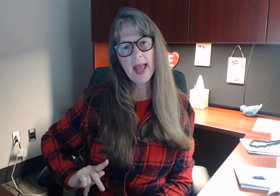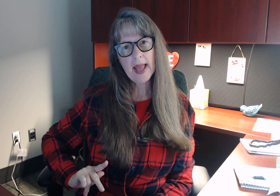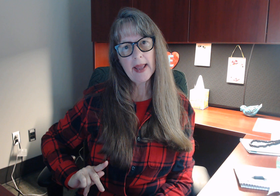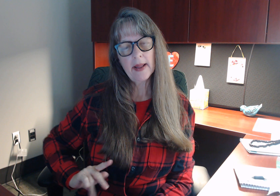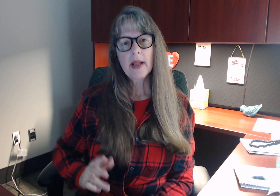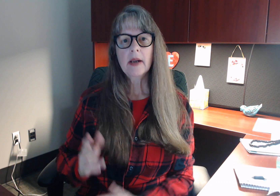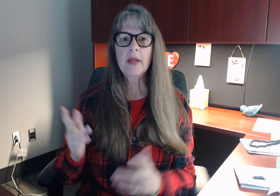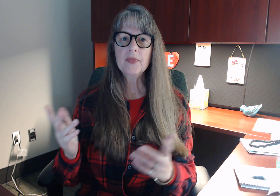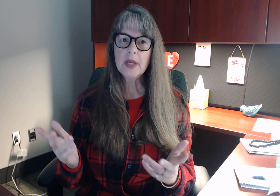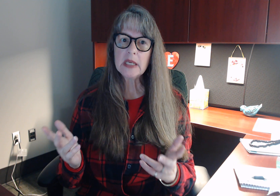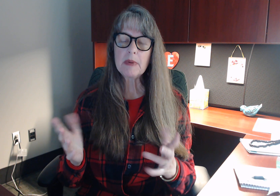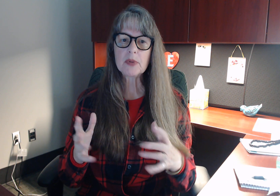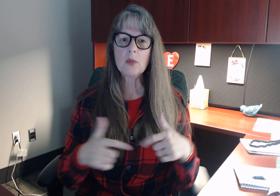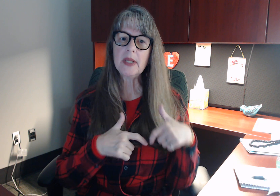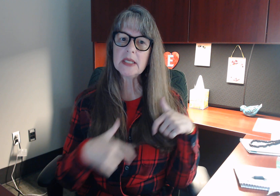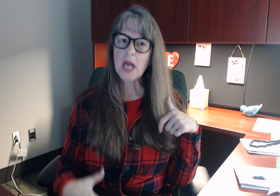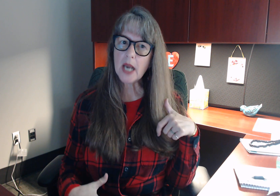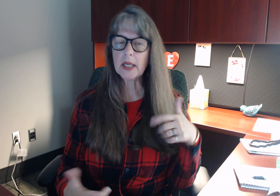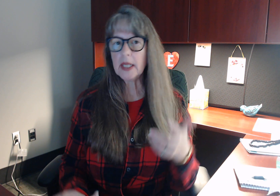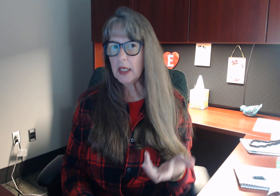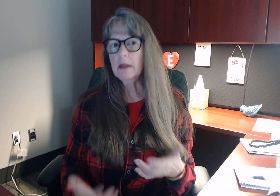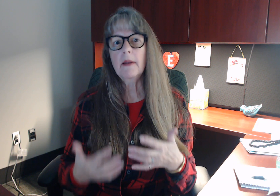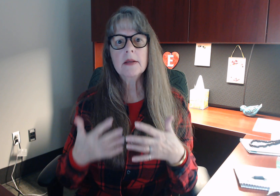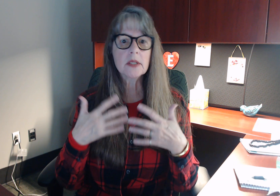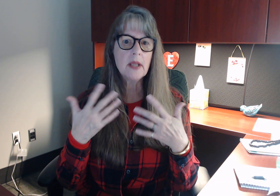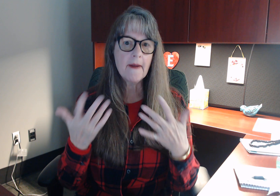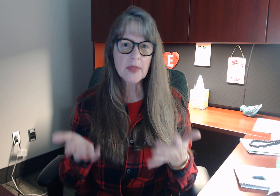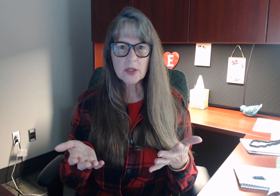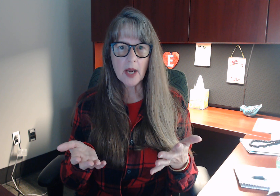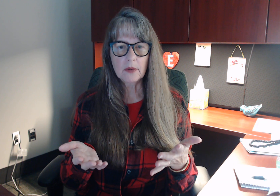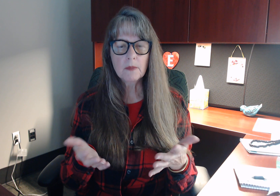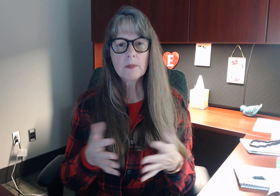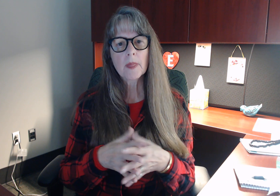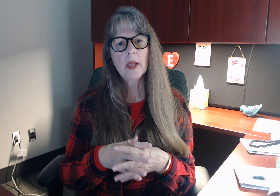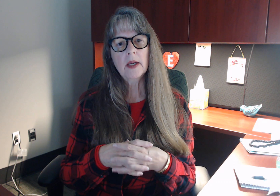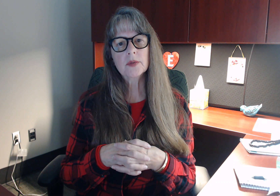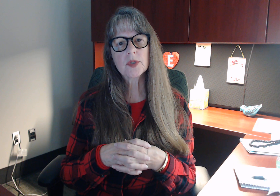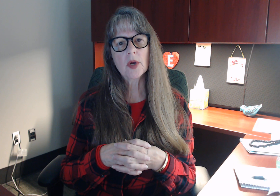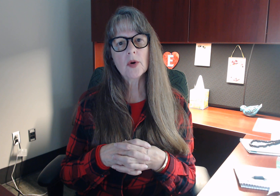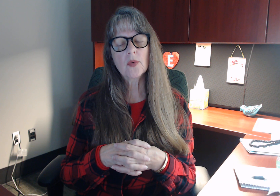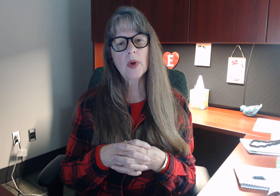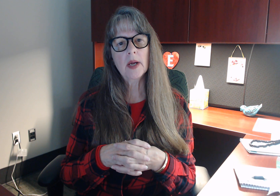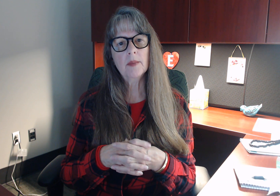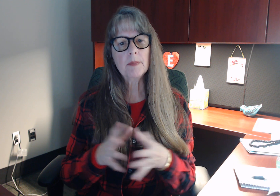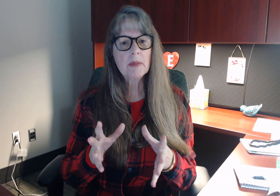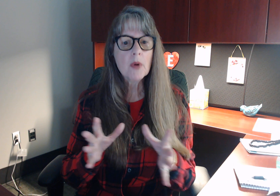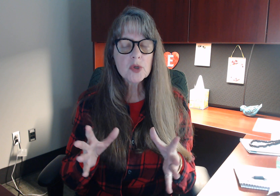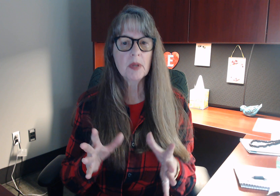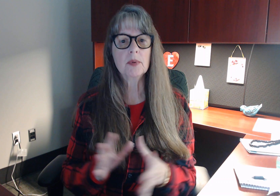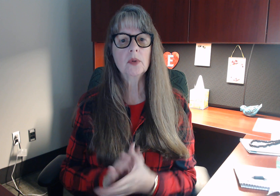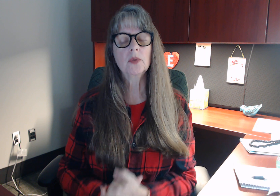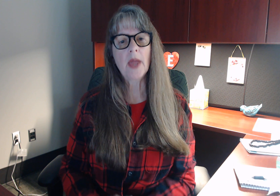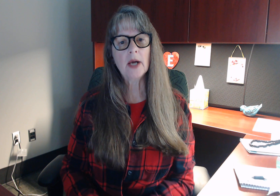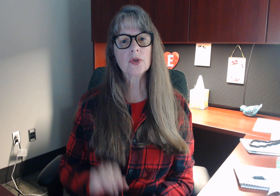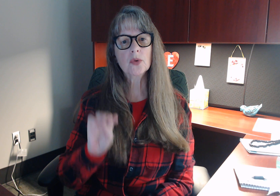MLK, and then people say, well, he's not a king, he doesn't have that title. And so, but most people now do